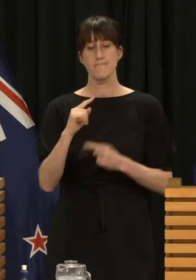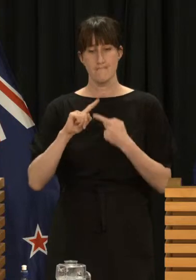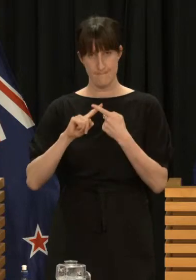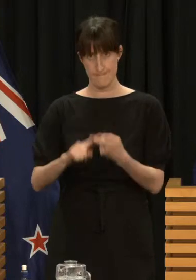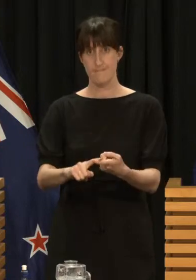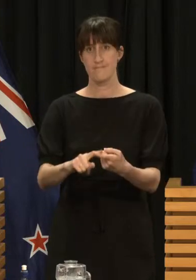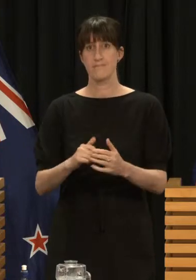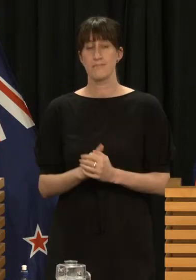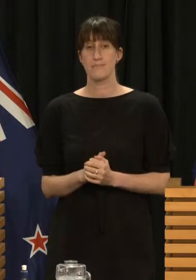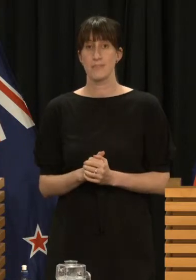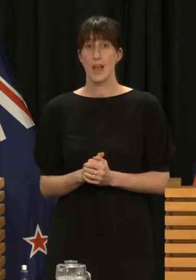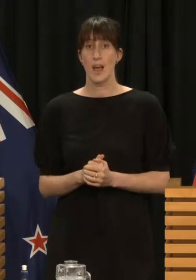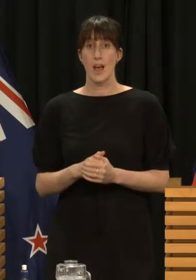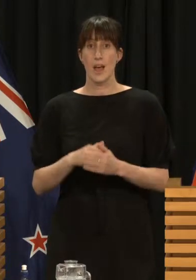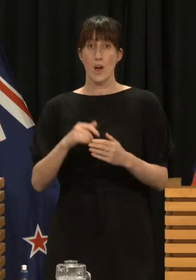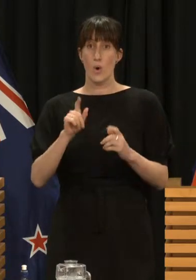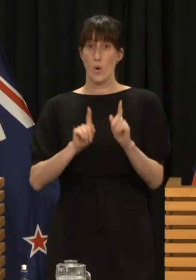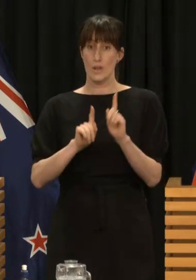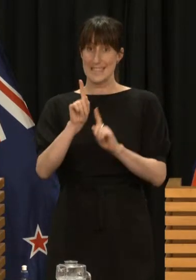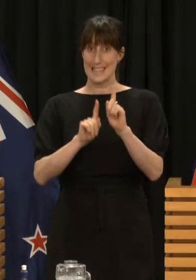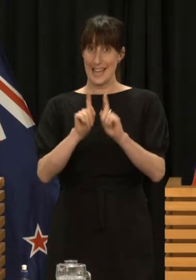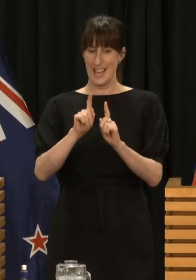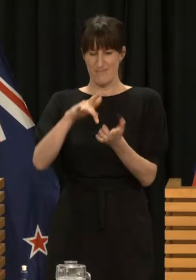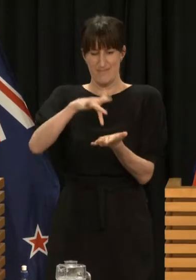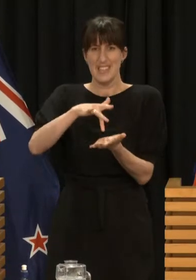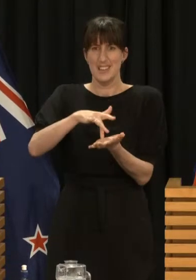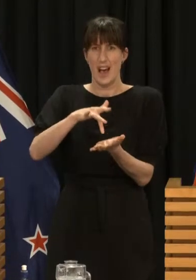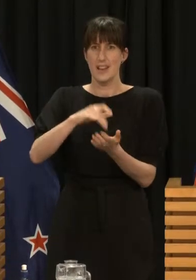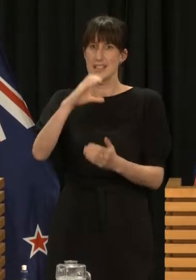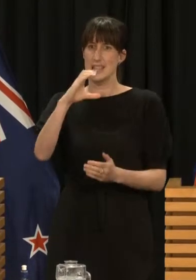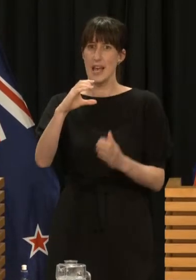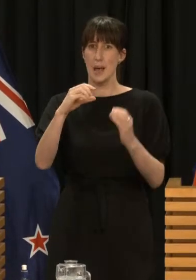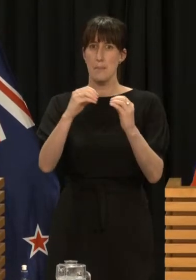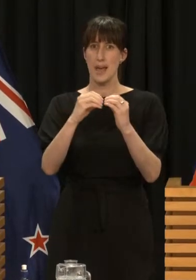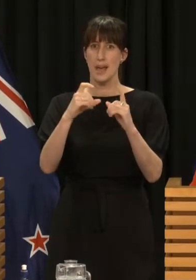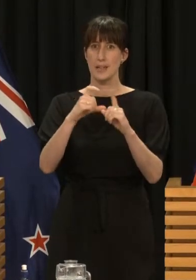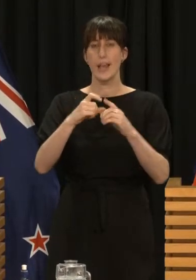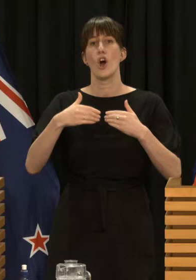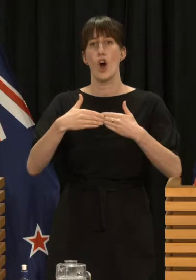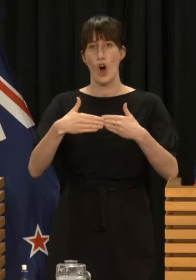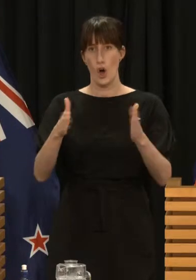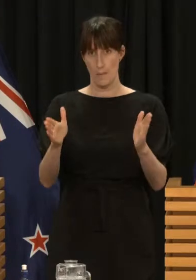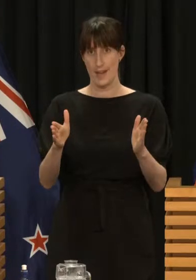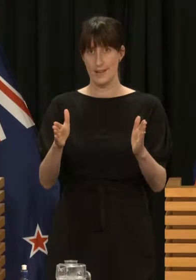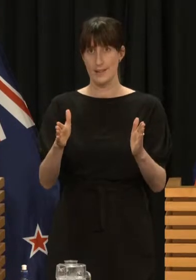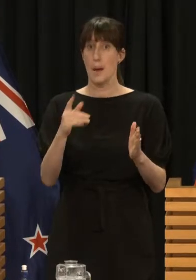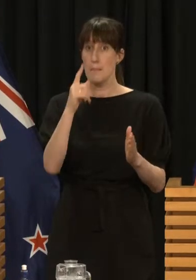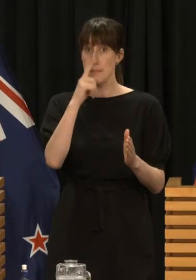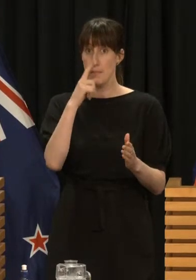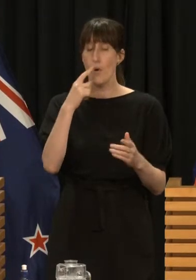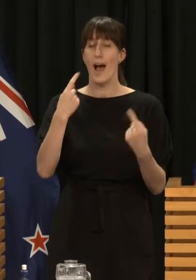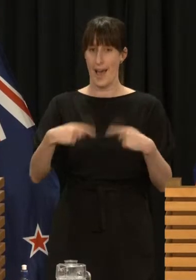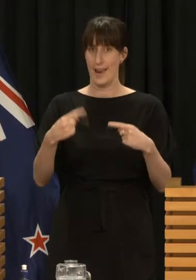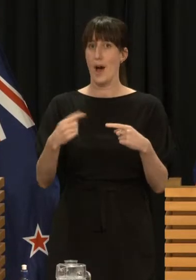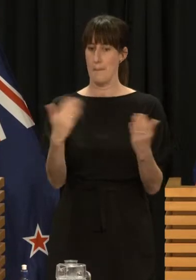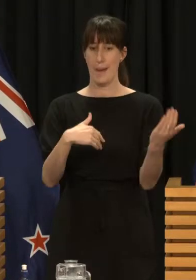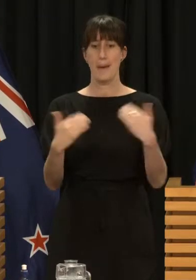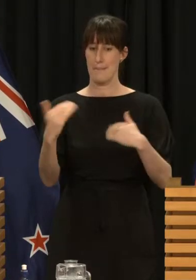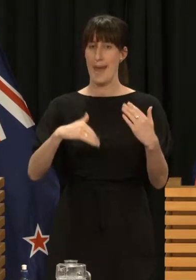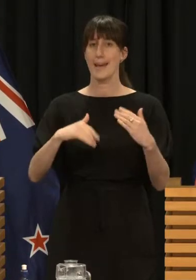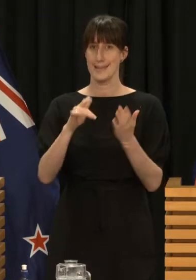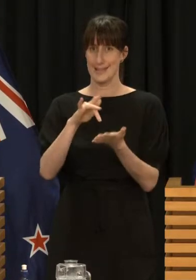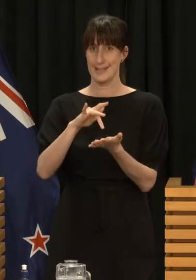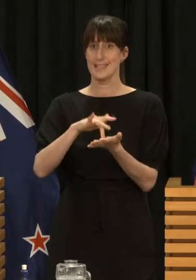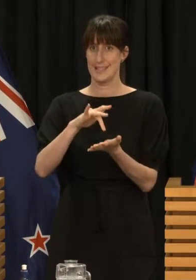Auckland will be reopened and people can return. Events can take place, but we are asking that